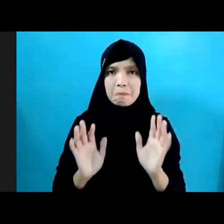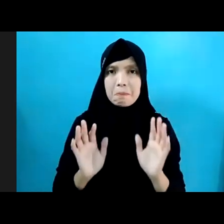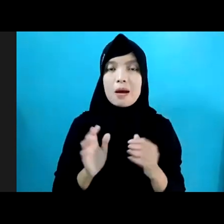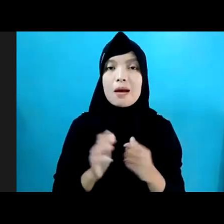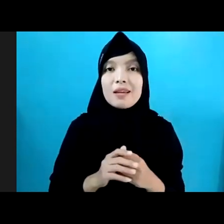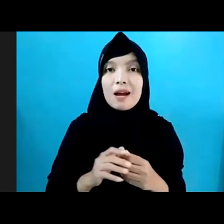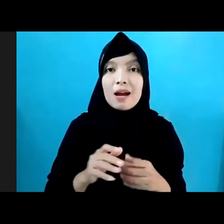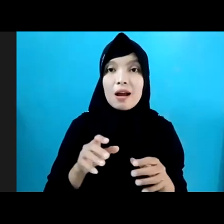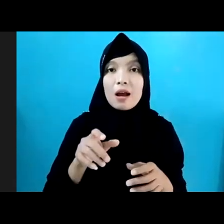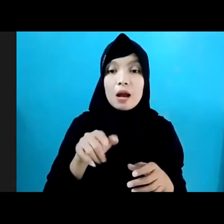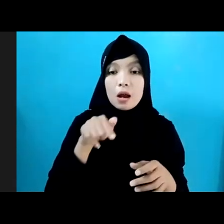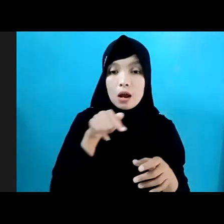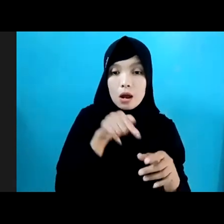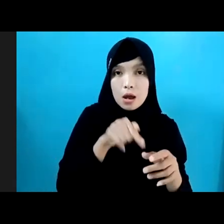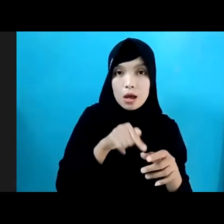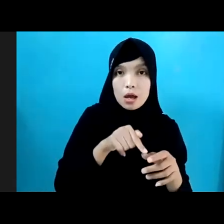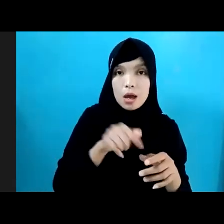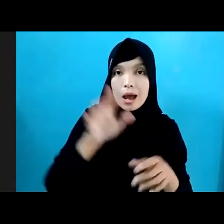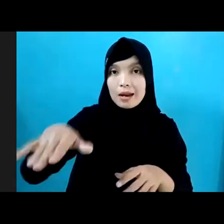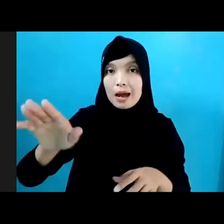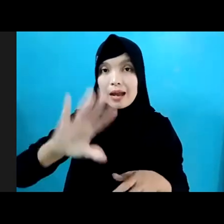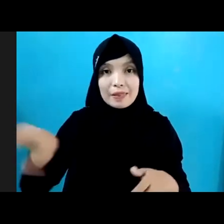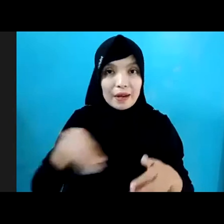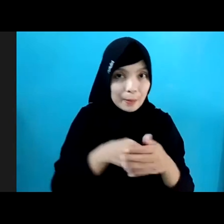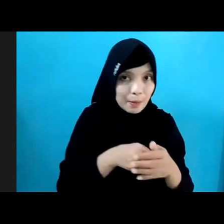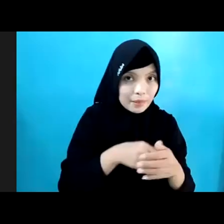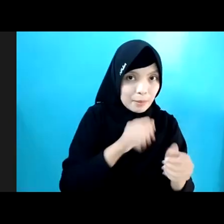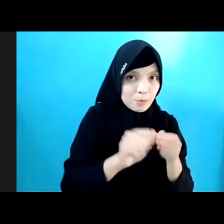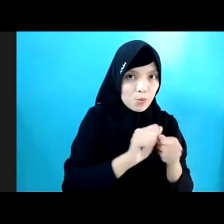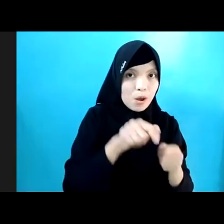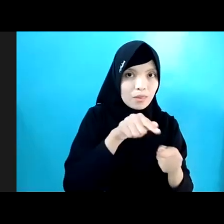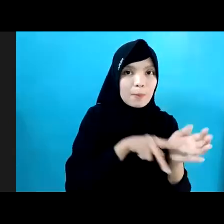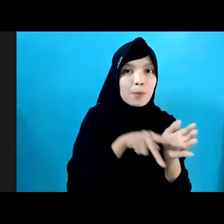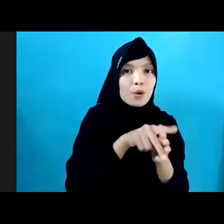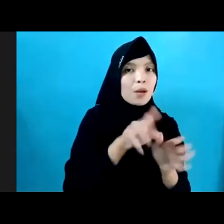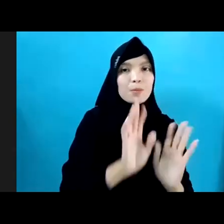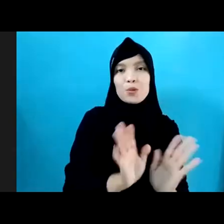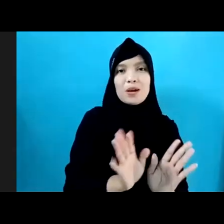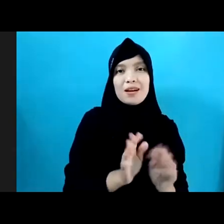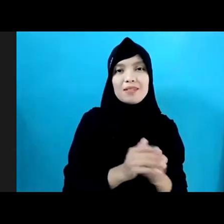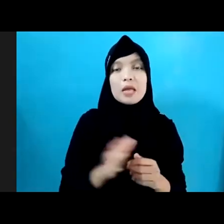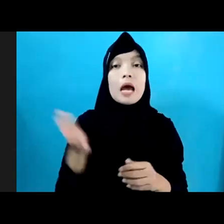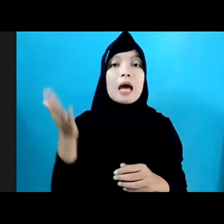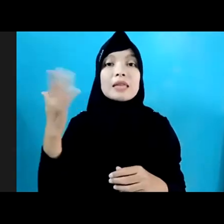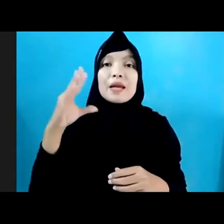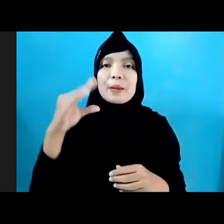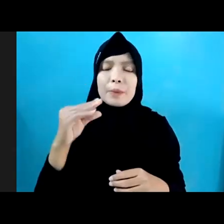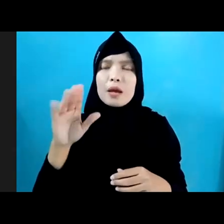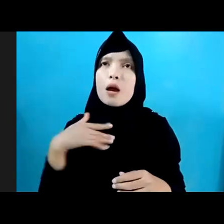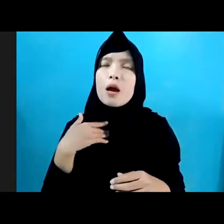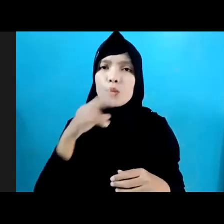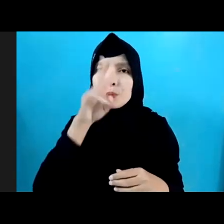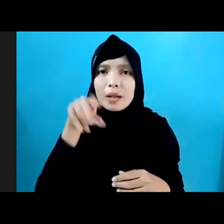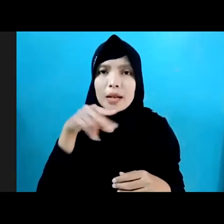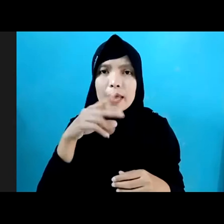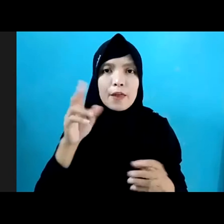I Was On A Call With Facebook And Instagram This Morning And They're Talking About How To Make